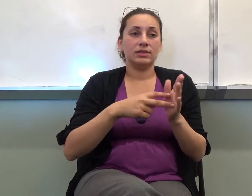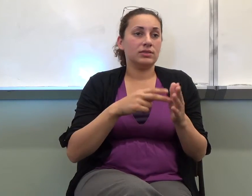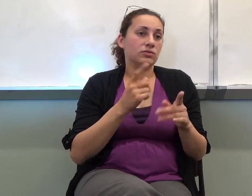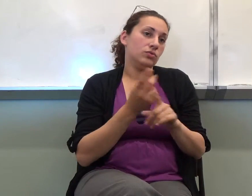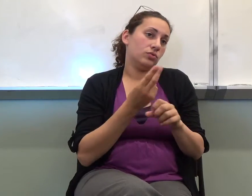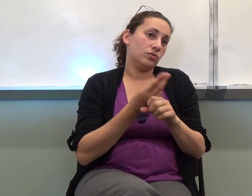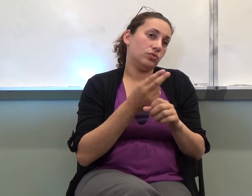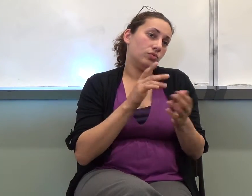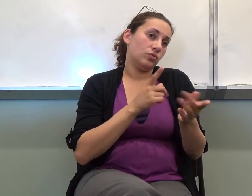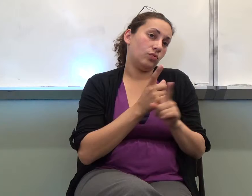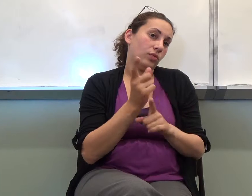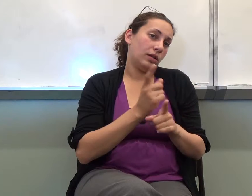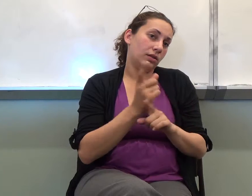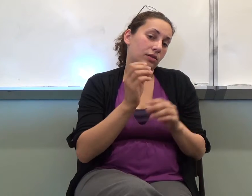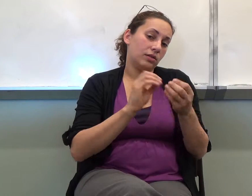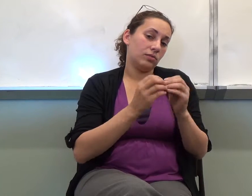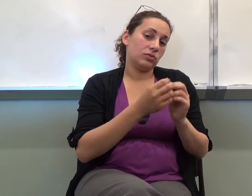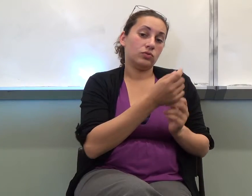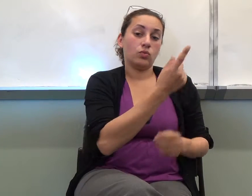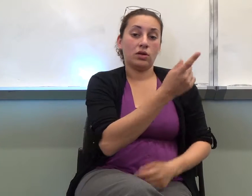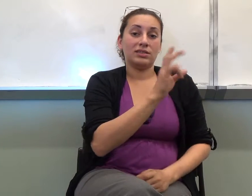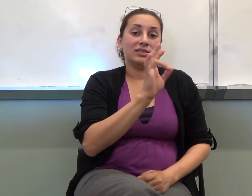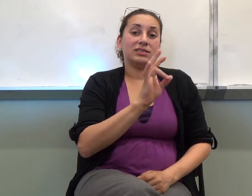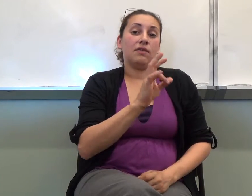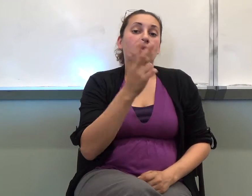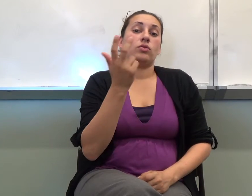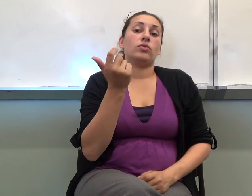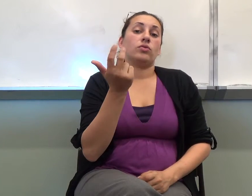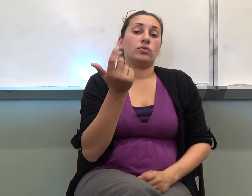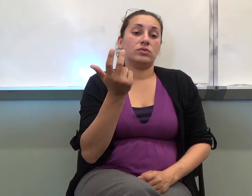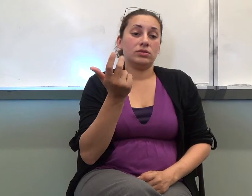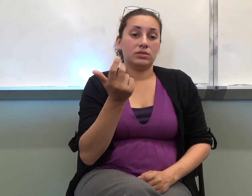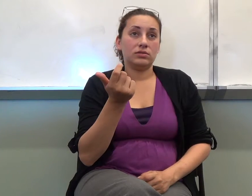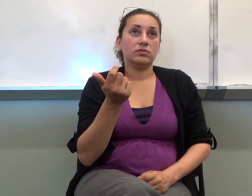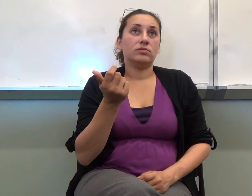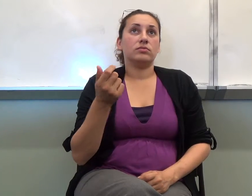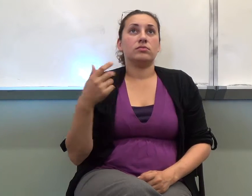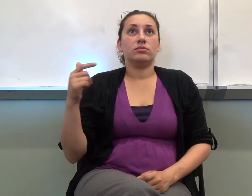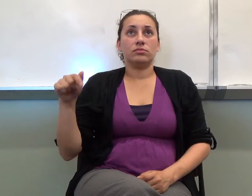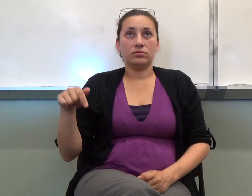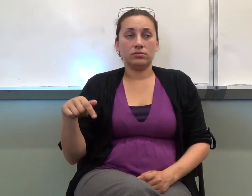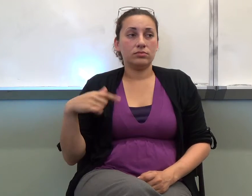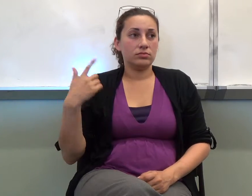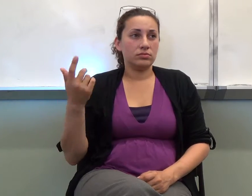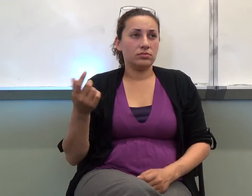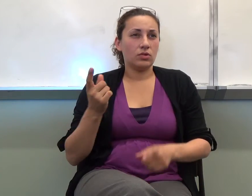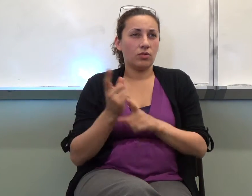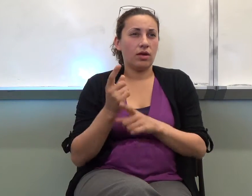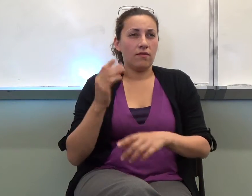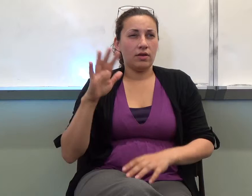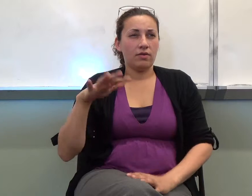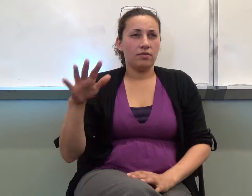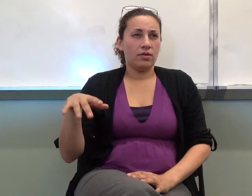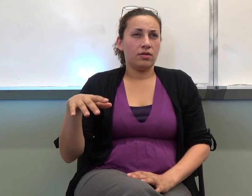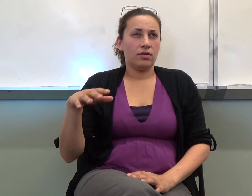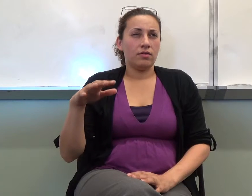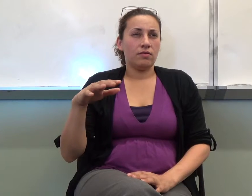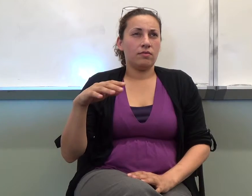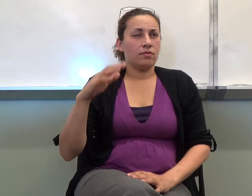is 1, this is 7, this is 13, this is, did I get this right, 55 to 59? No, there's 11.